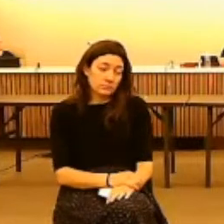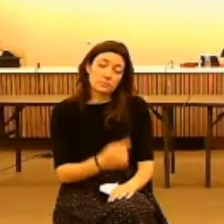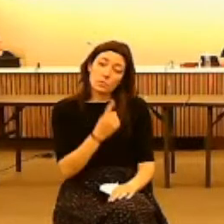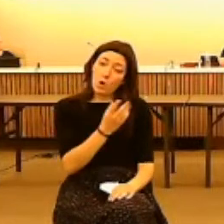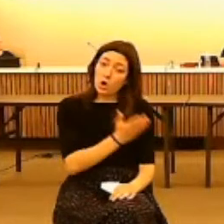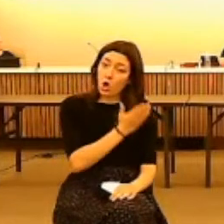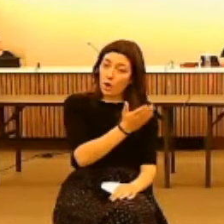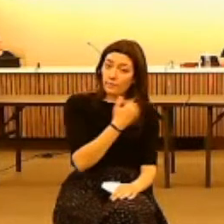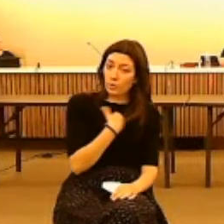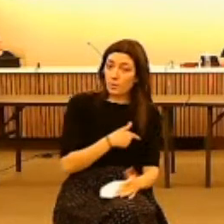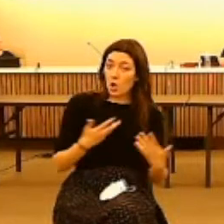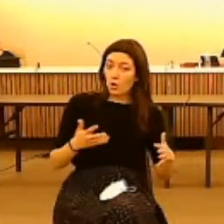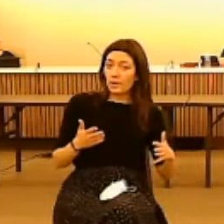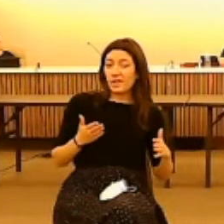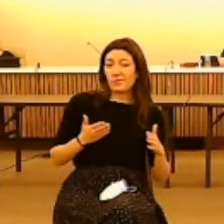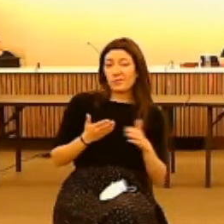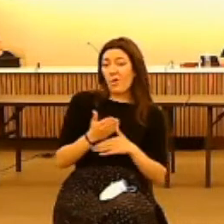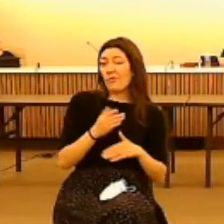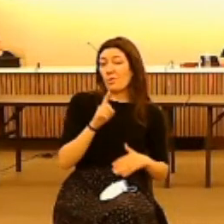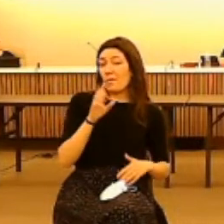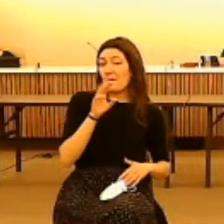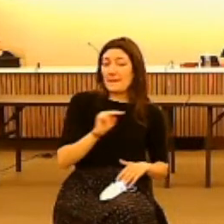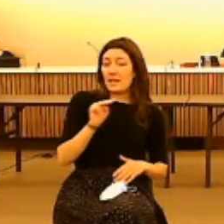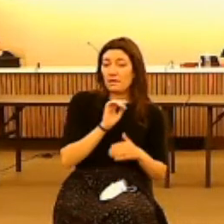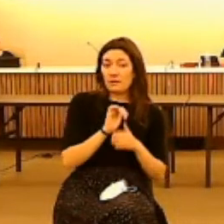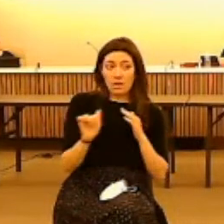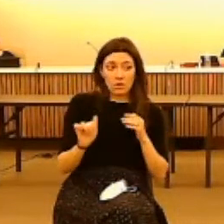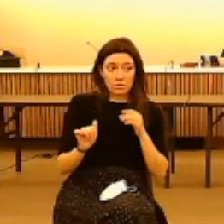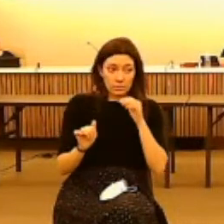received already was over $1 million.